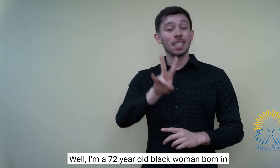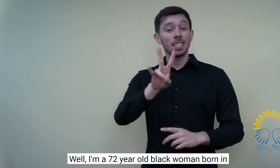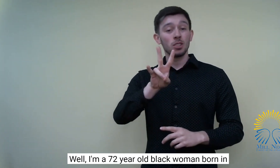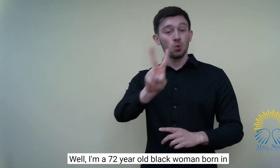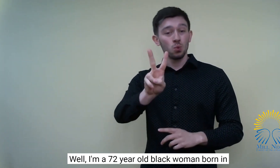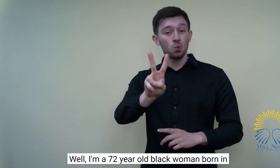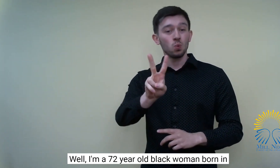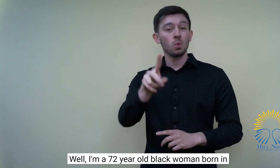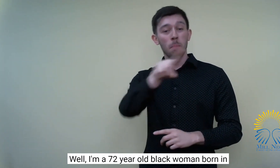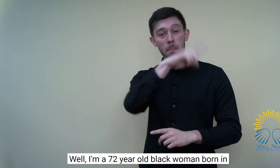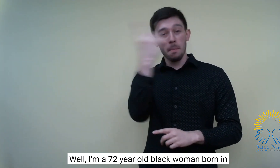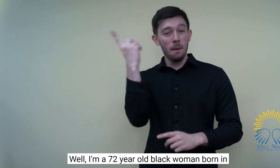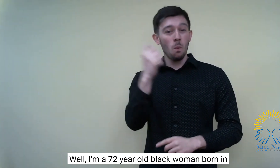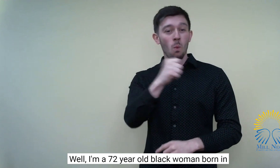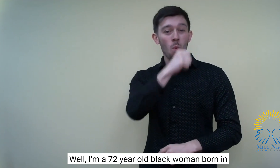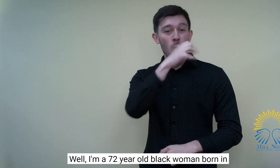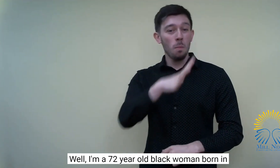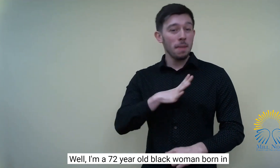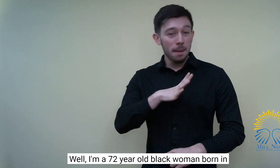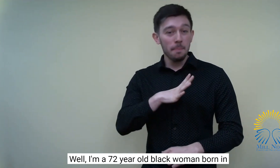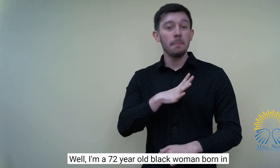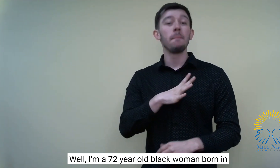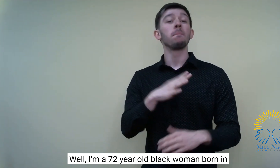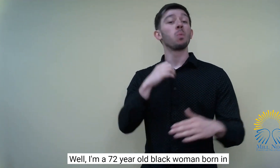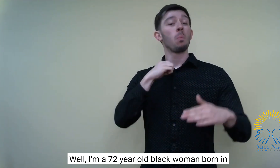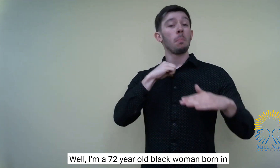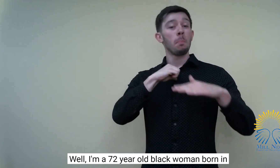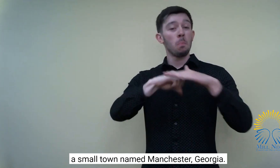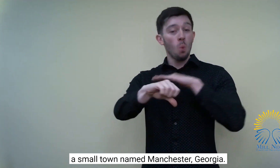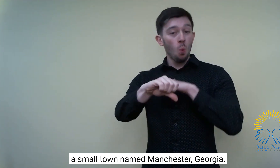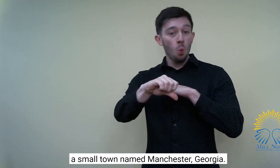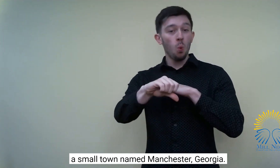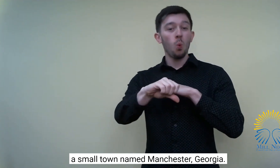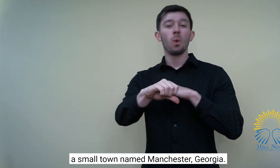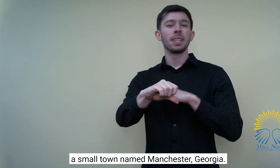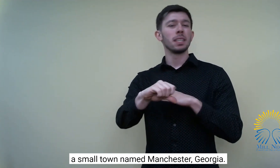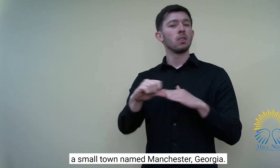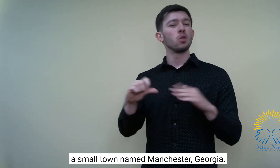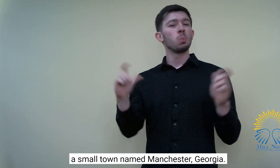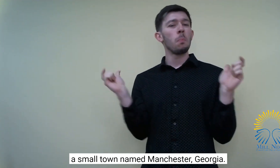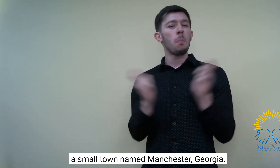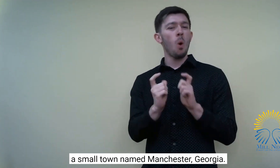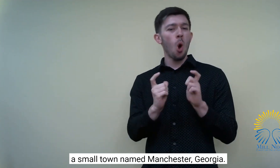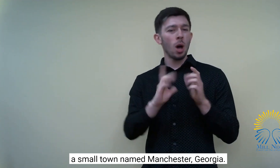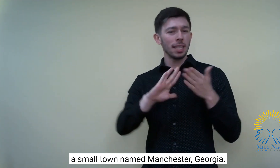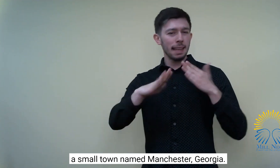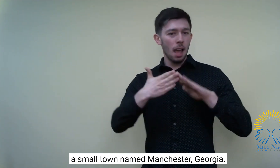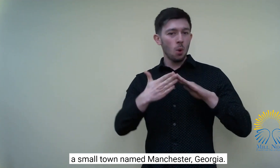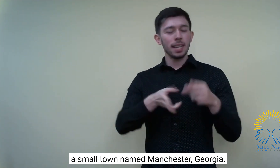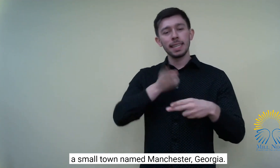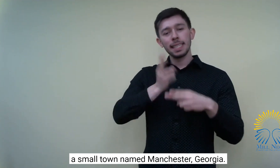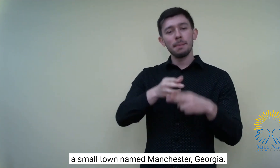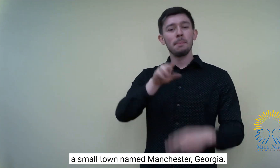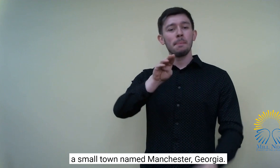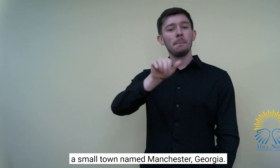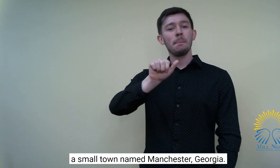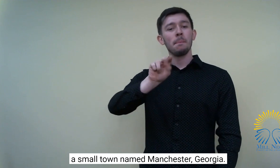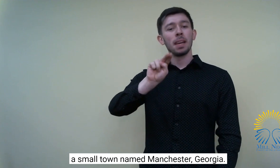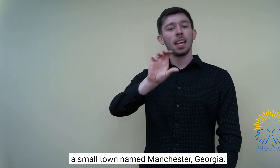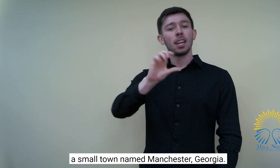72-year-old Black woman born in a small town named Manchester, Georgia. I